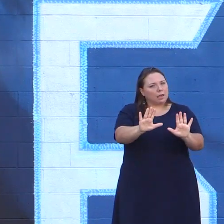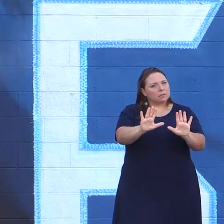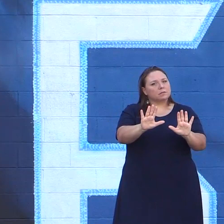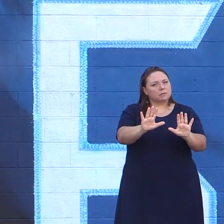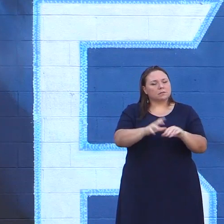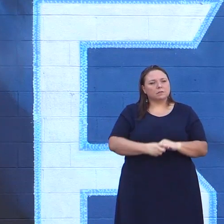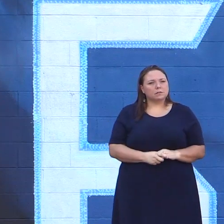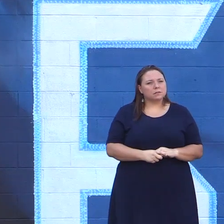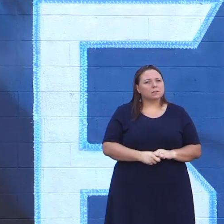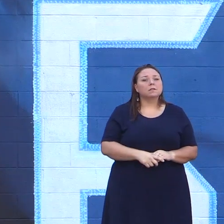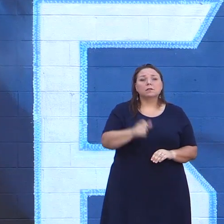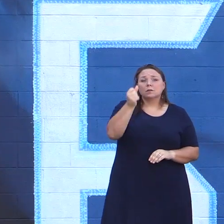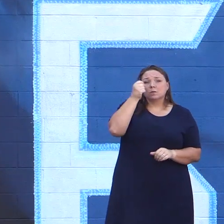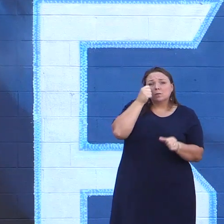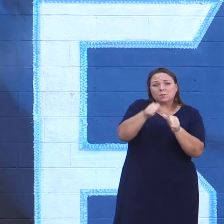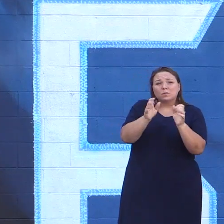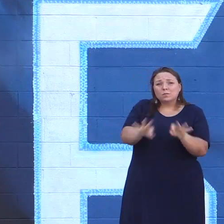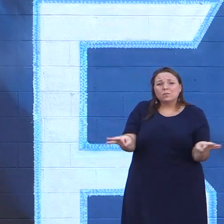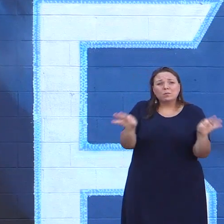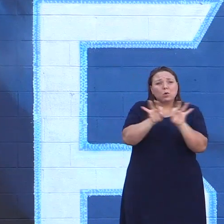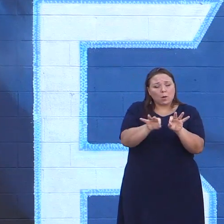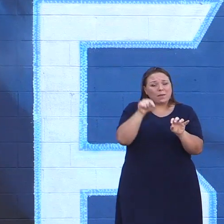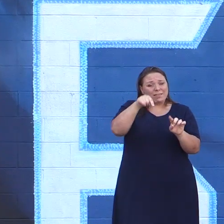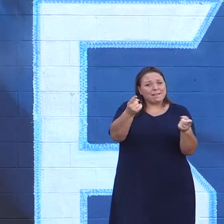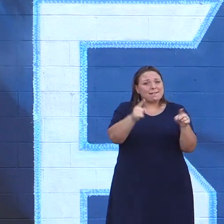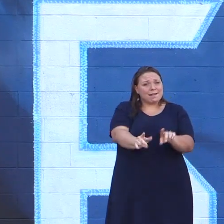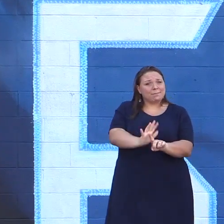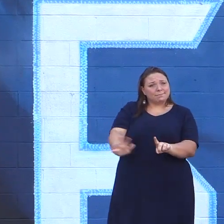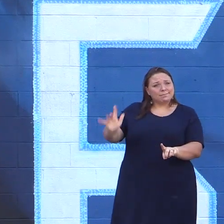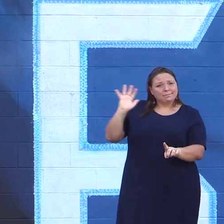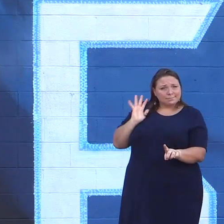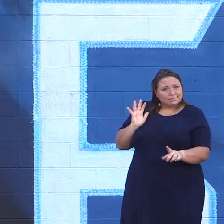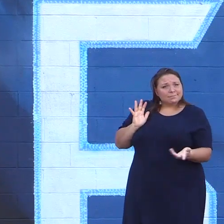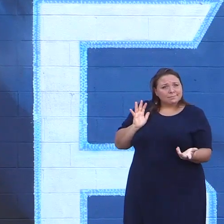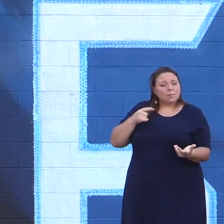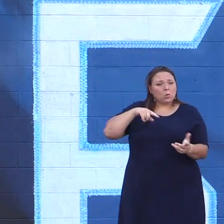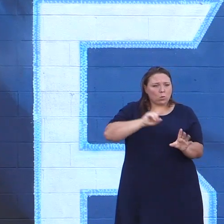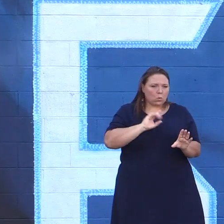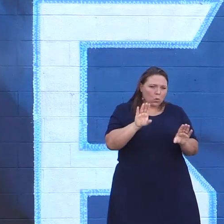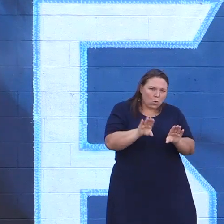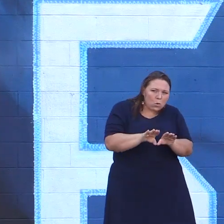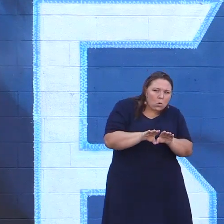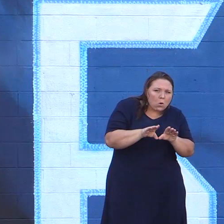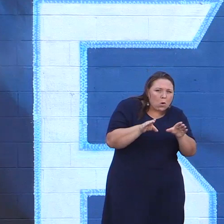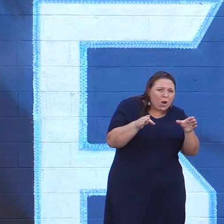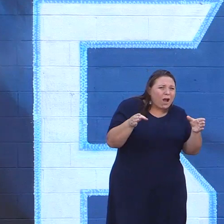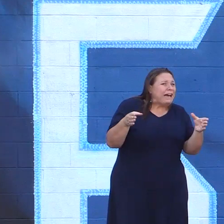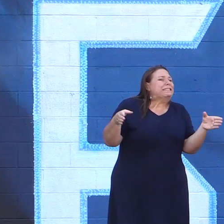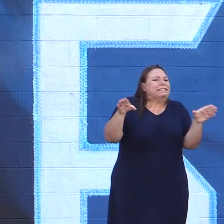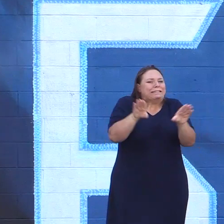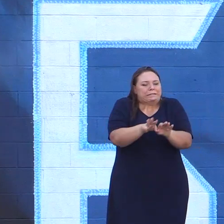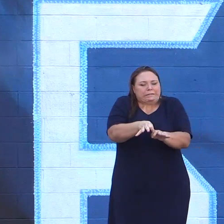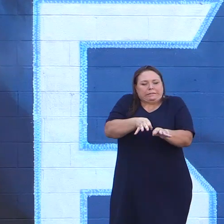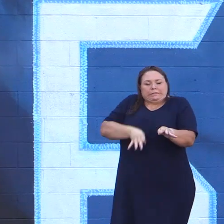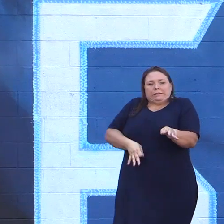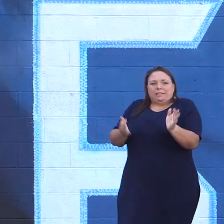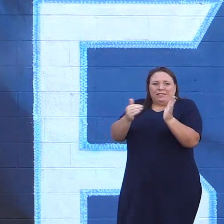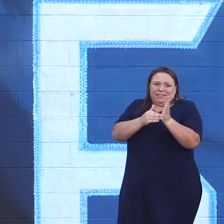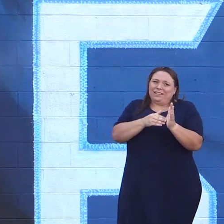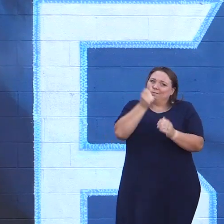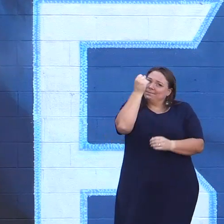that. Remember, we've been here before. We've opened back up and then had to adjust back to a modified phase